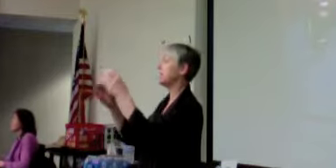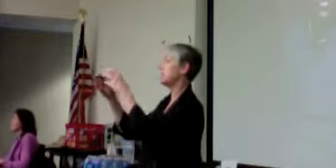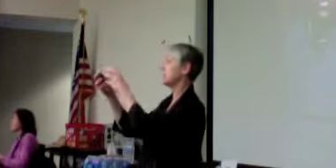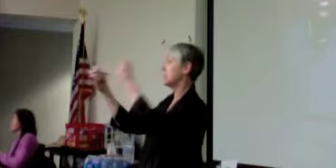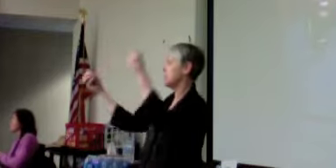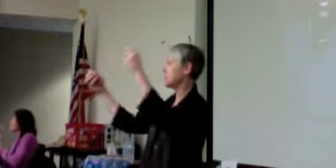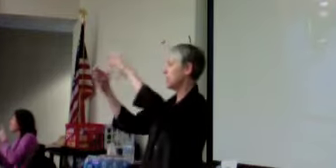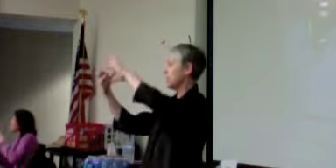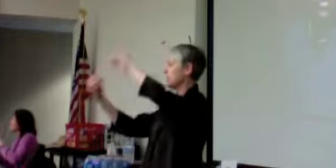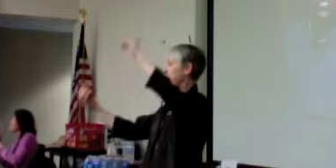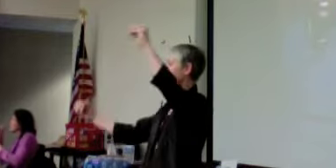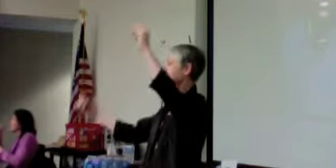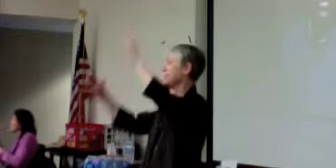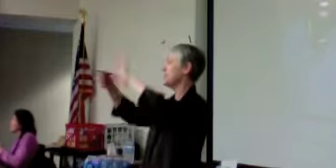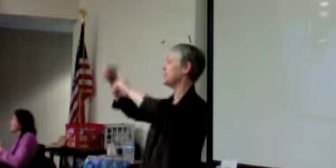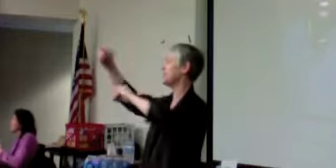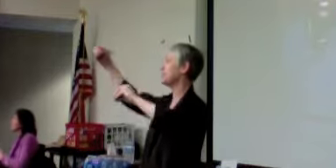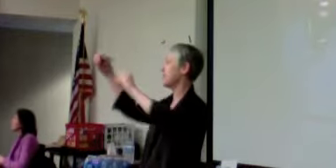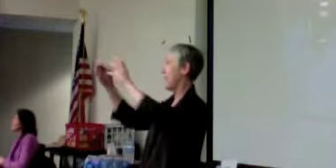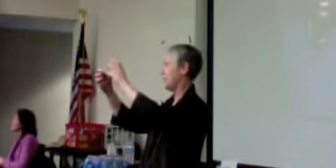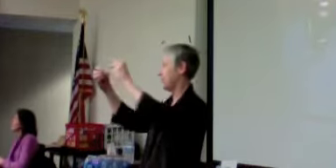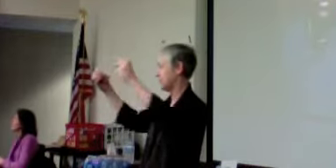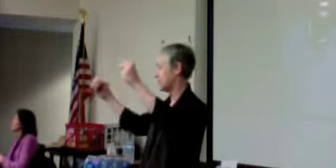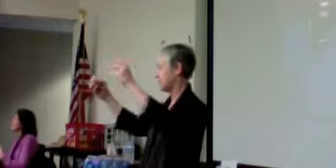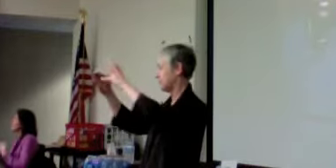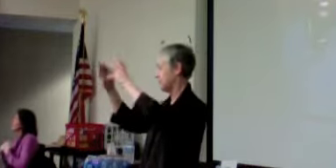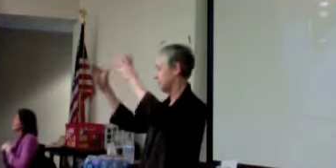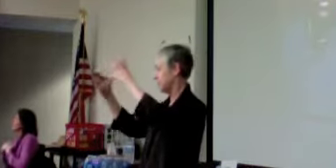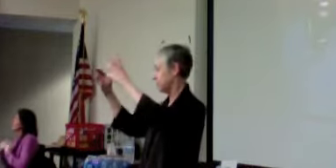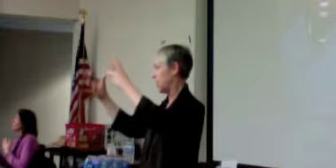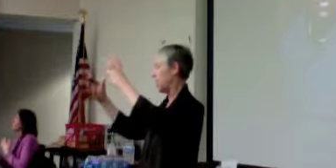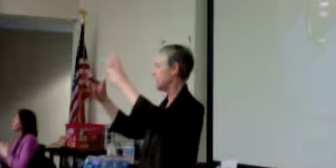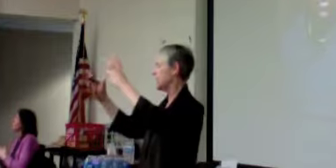applied idea, it's going to have some elasticity to it. It's going to have some